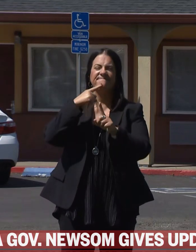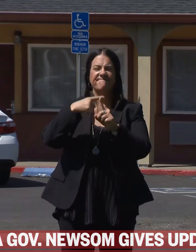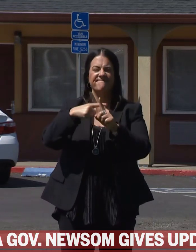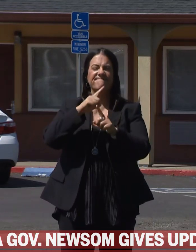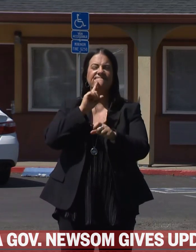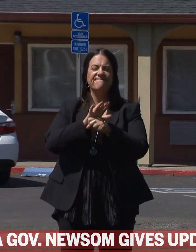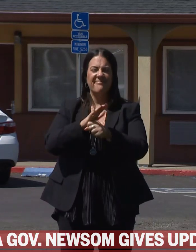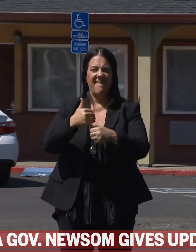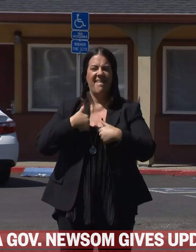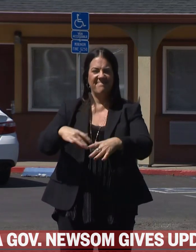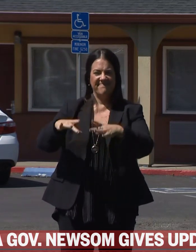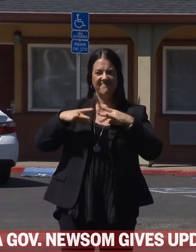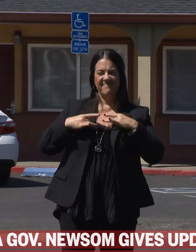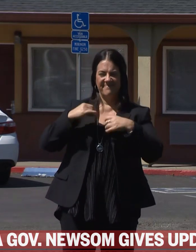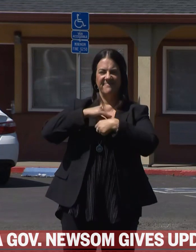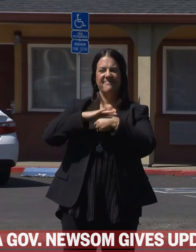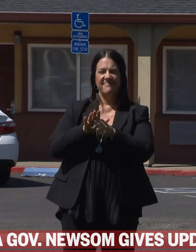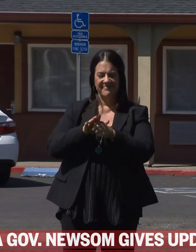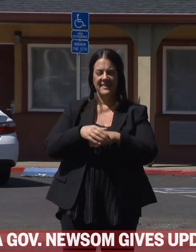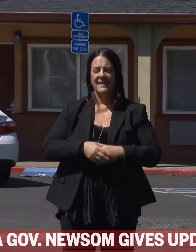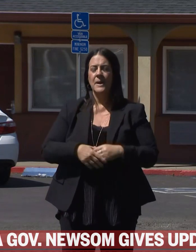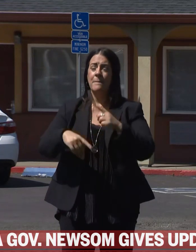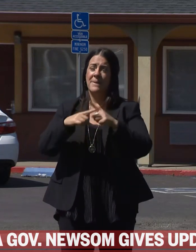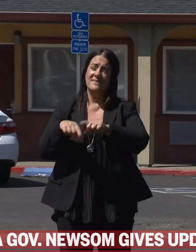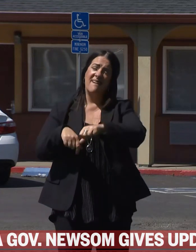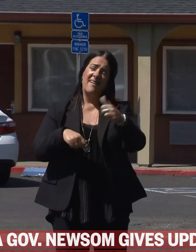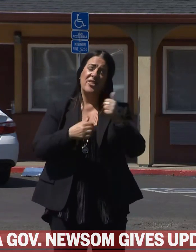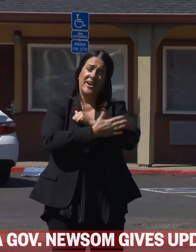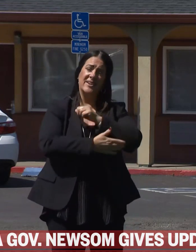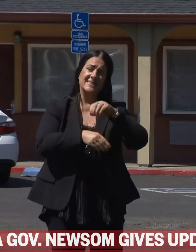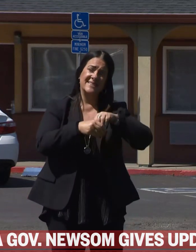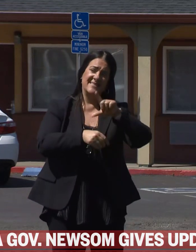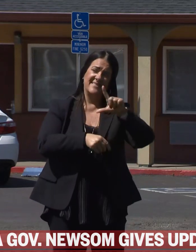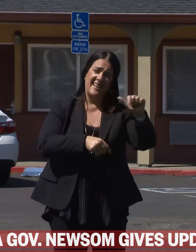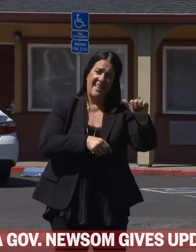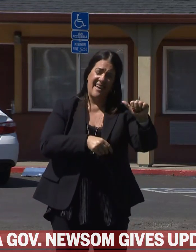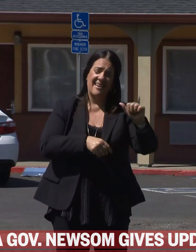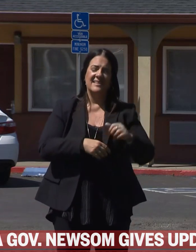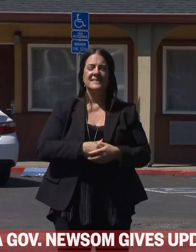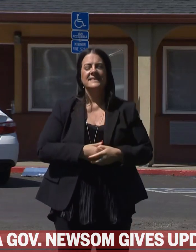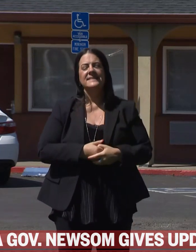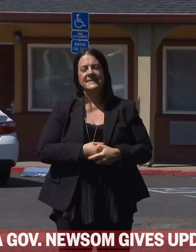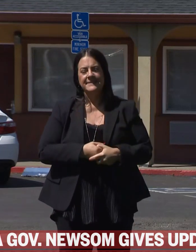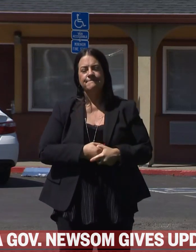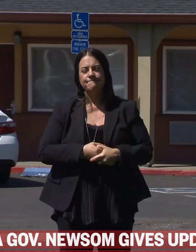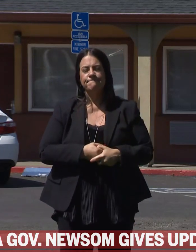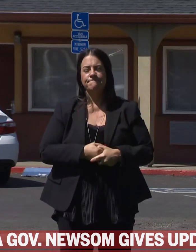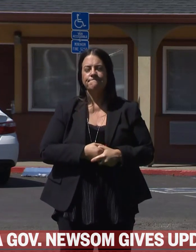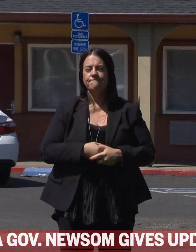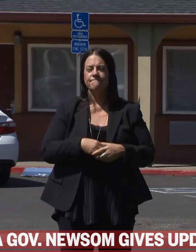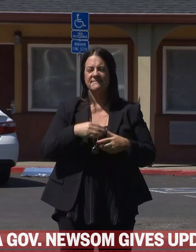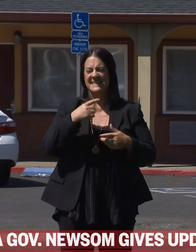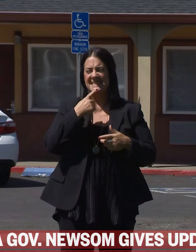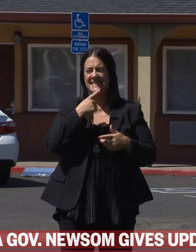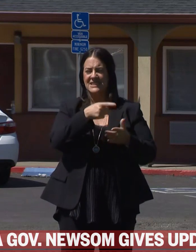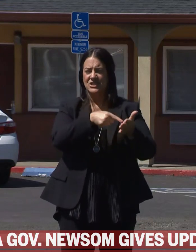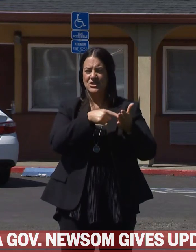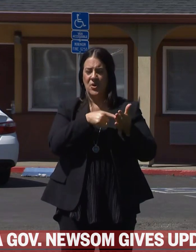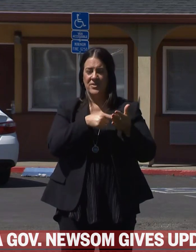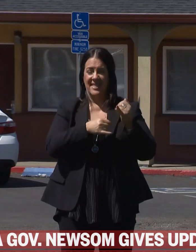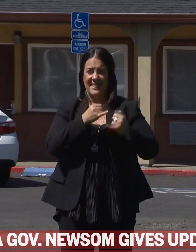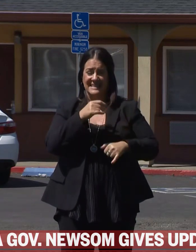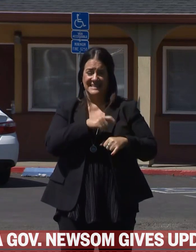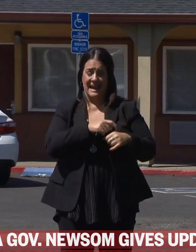San Francisco, but other counties in LA that have shown at least a dozen, in fact 14 in our last